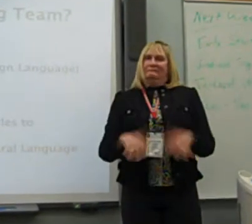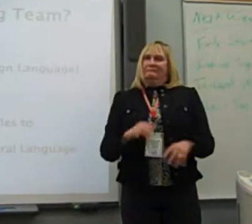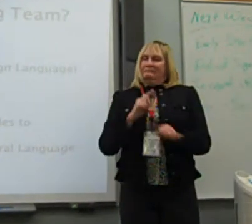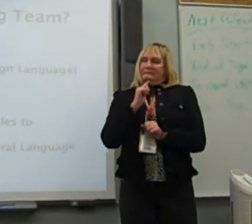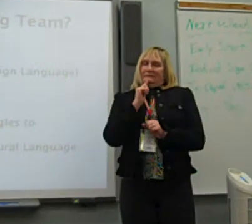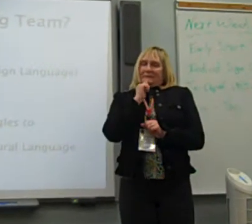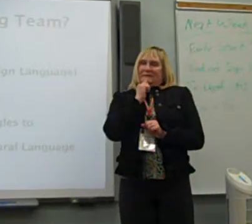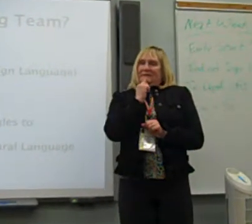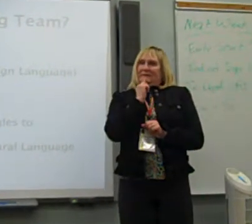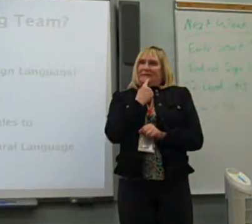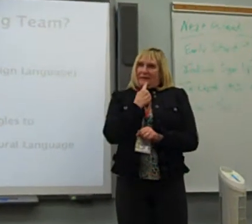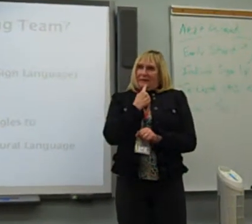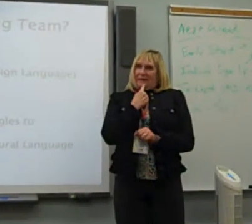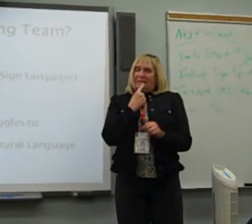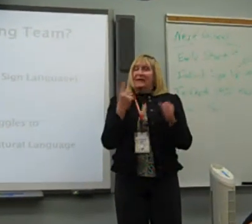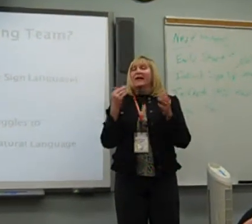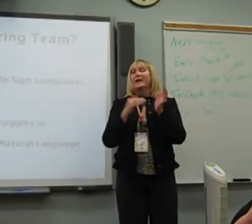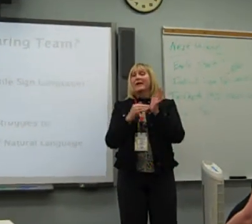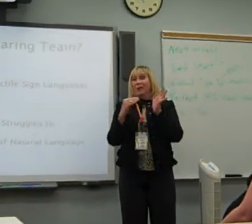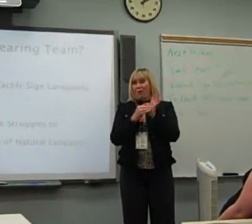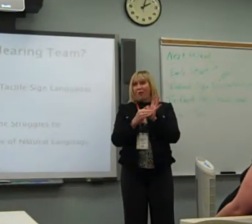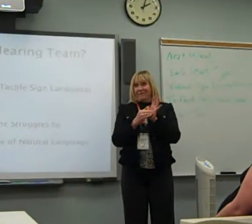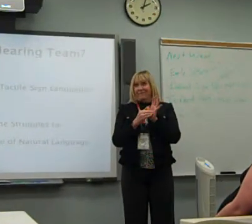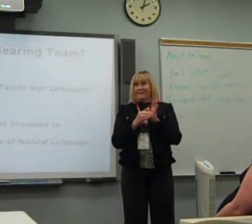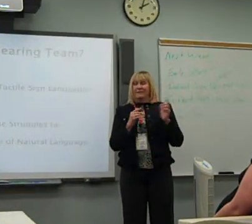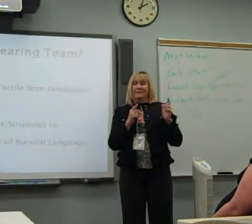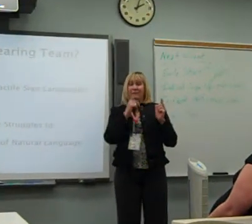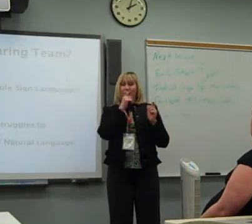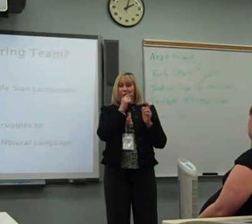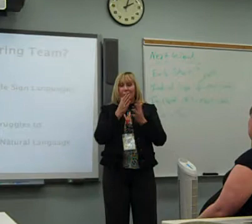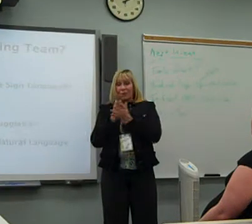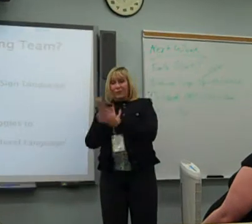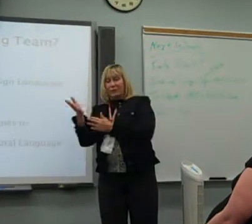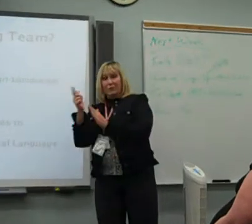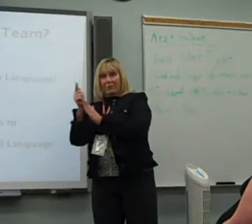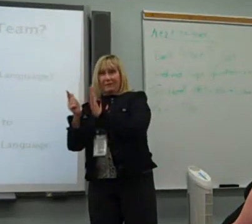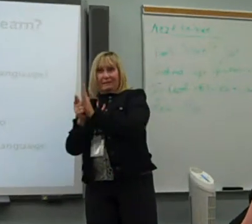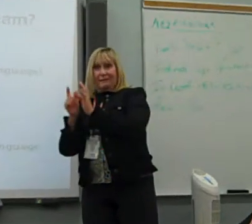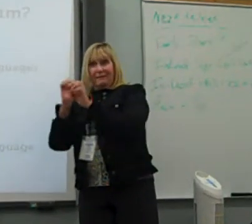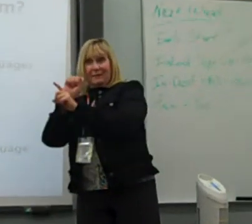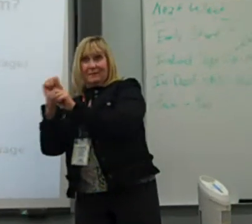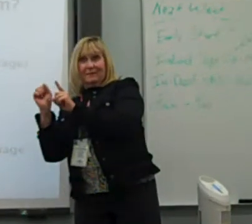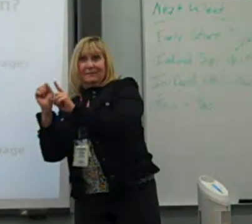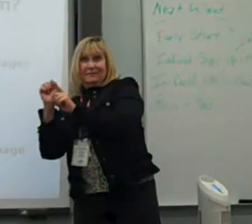I'm sure he can tell you that mental health, like, it's serious.